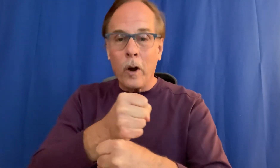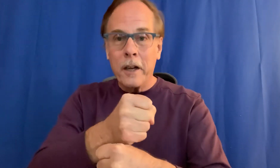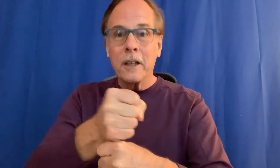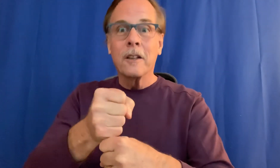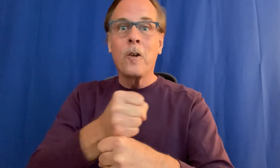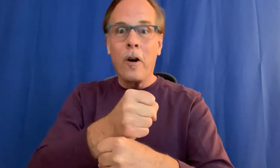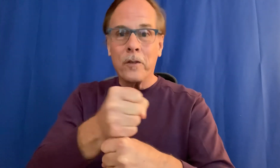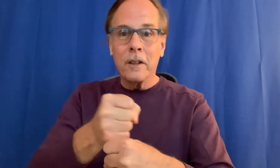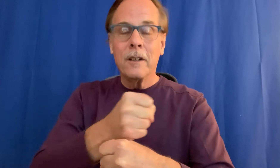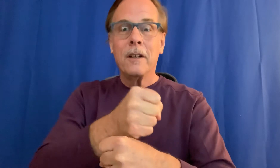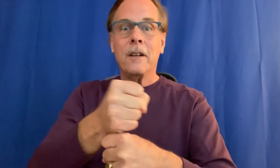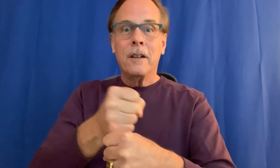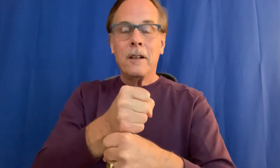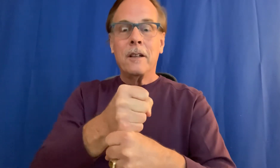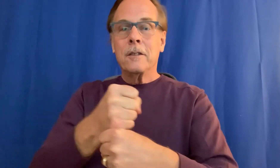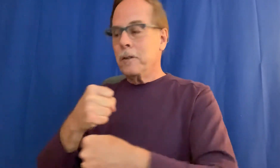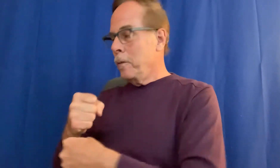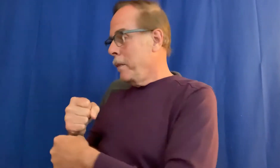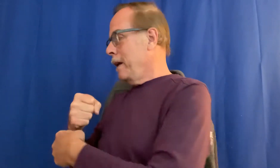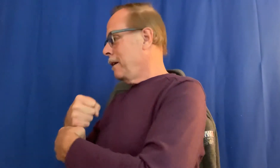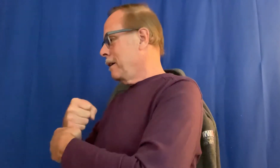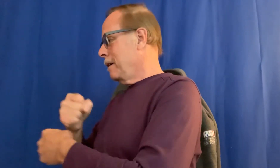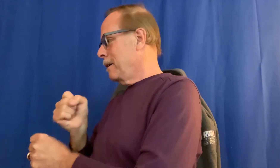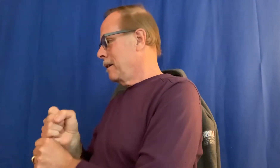grinding of the coffee. So make